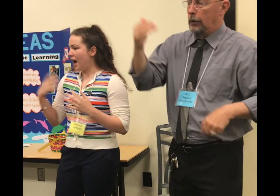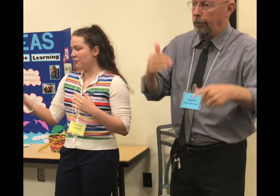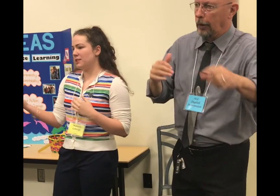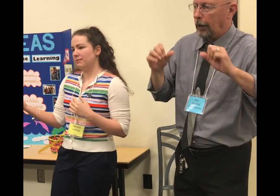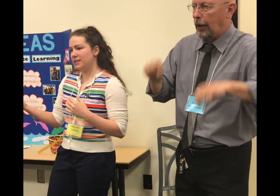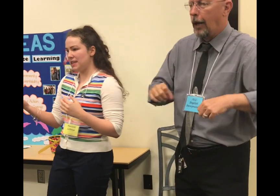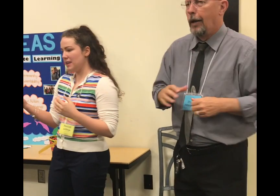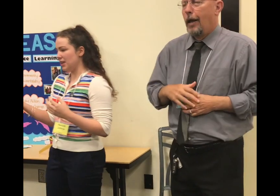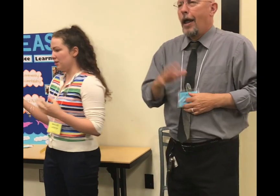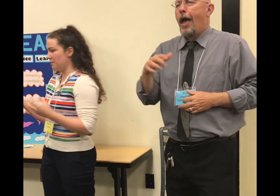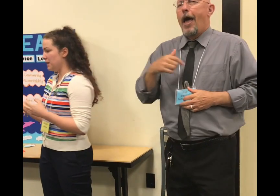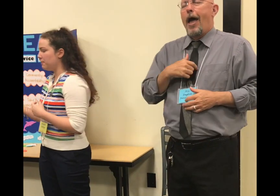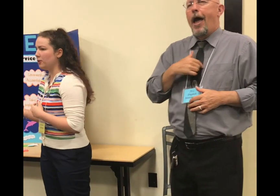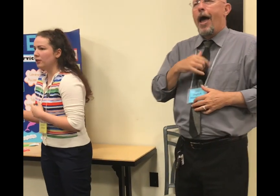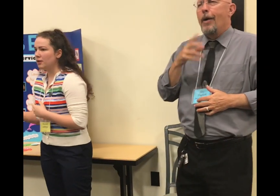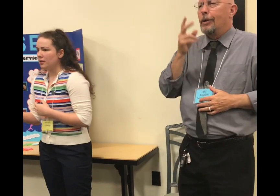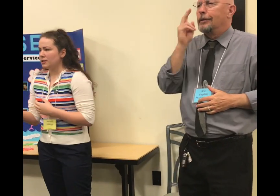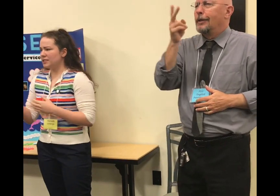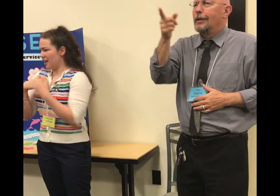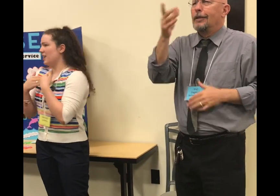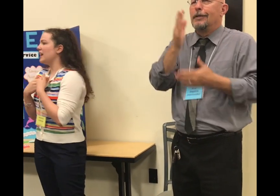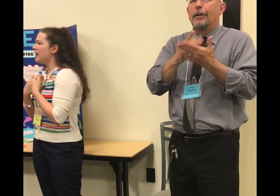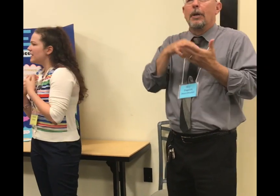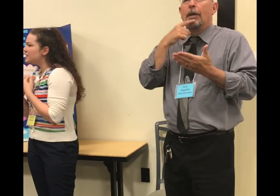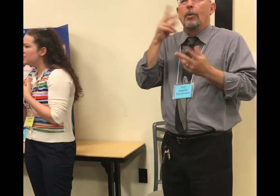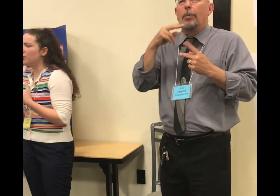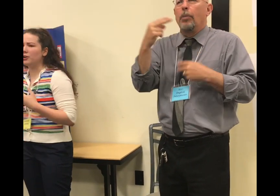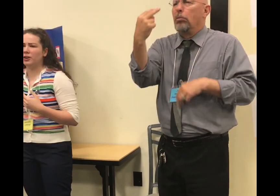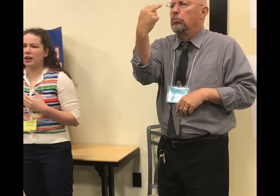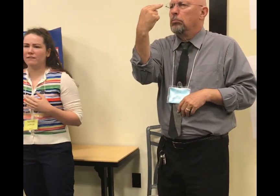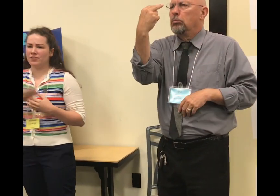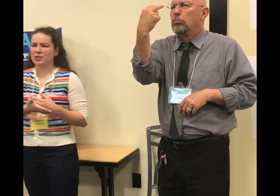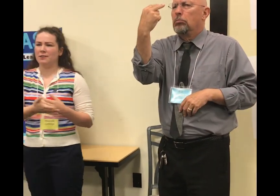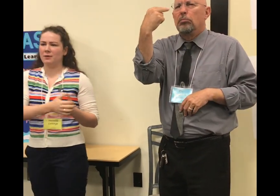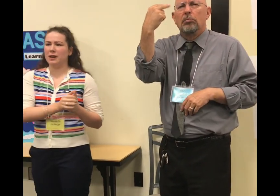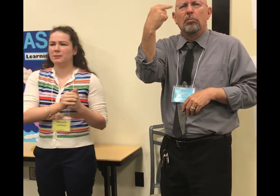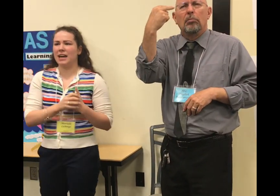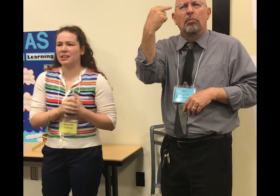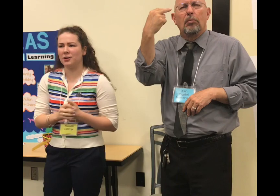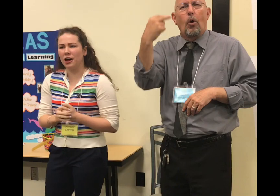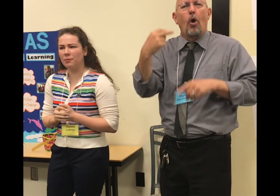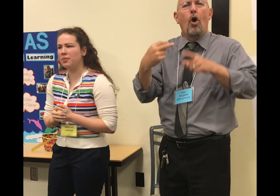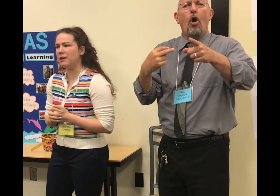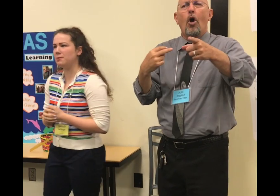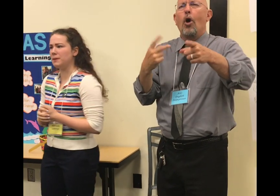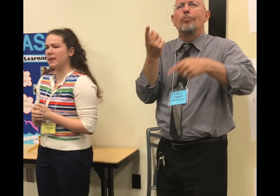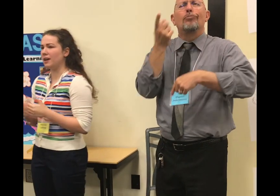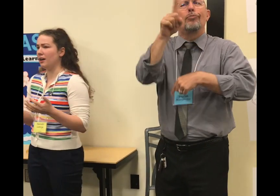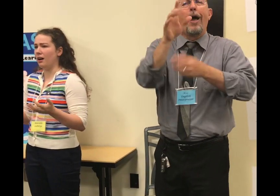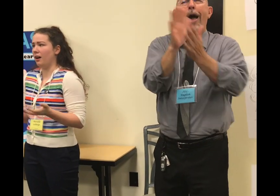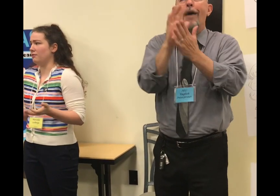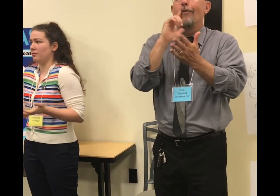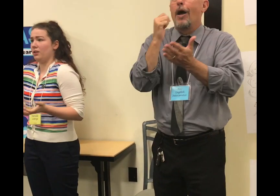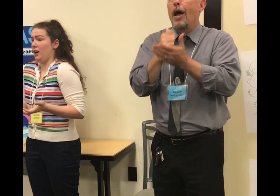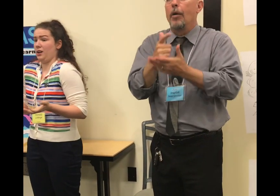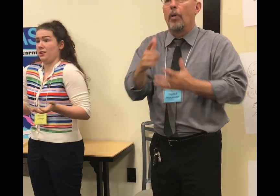But I would see hearing people staring at us, or if she went up to ask for help, they would be